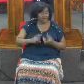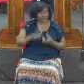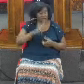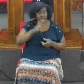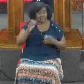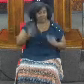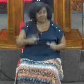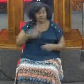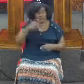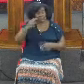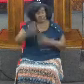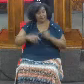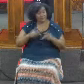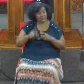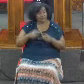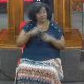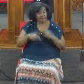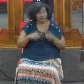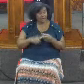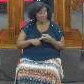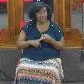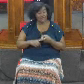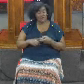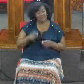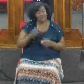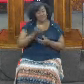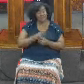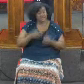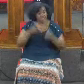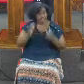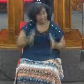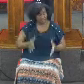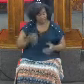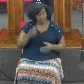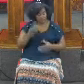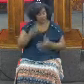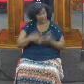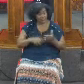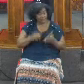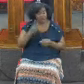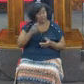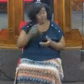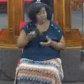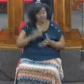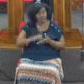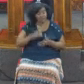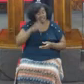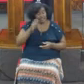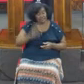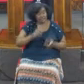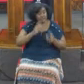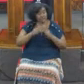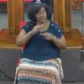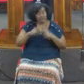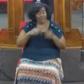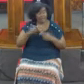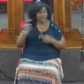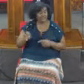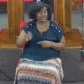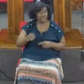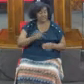able to tell people about a Savior? What is the one thing that I need to talk about eternity? It